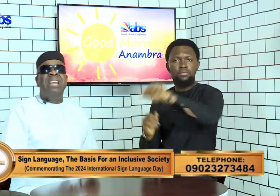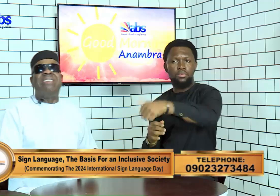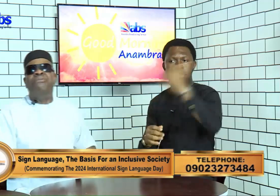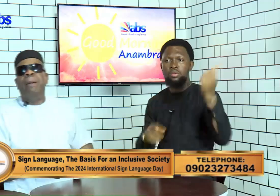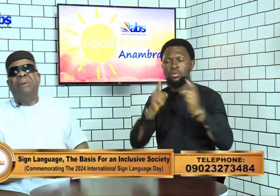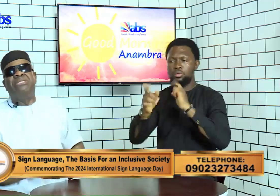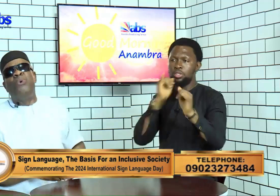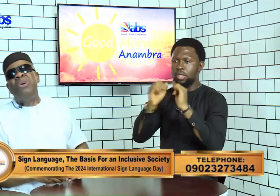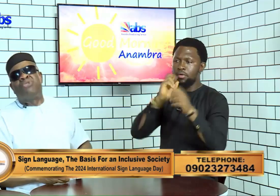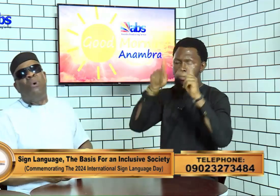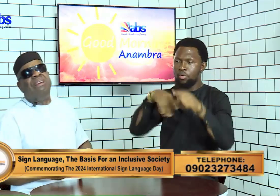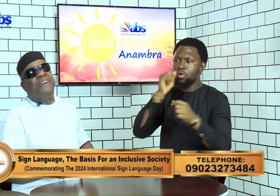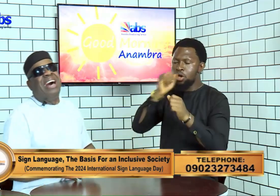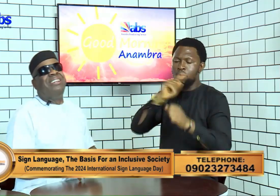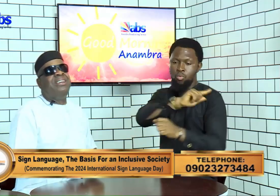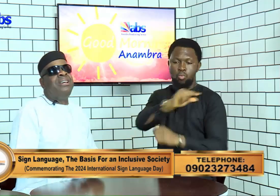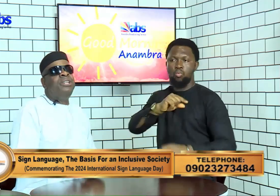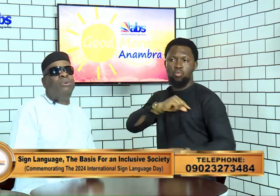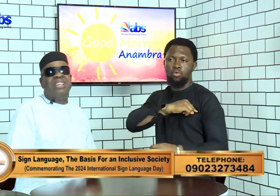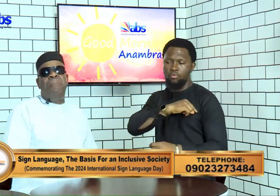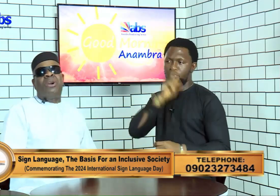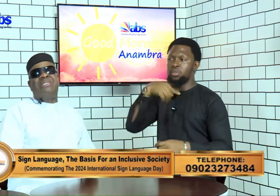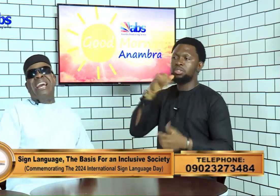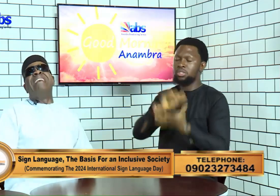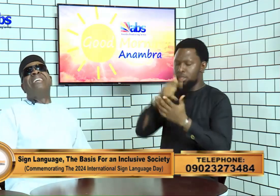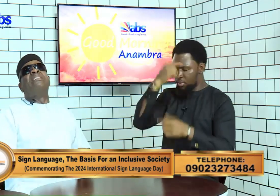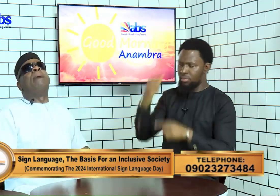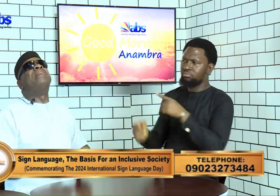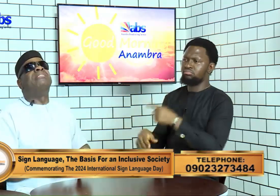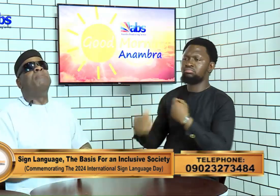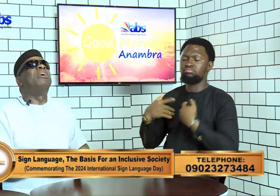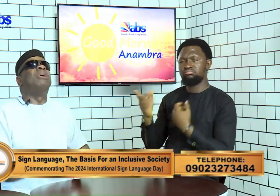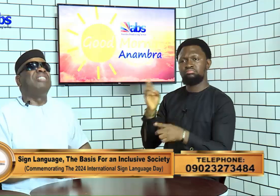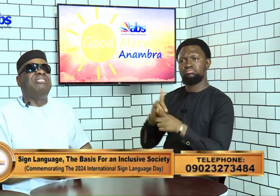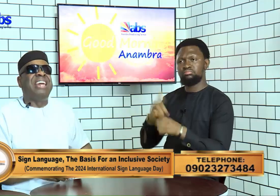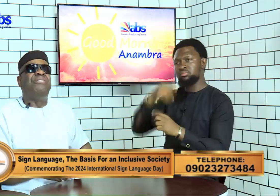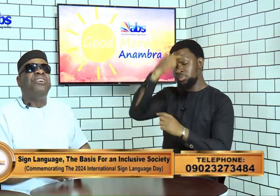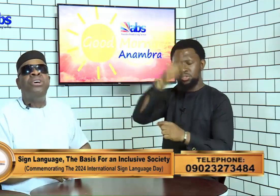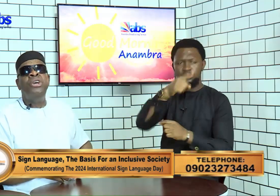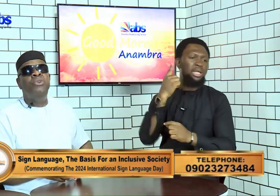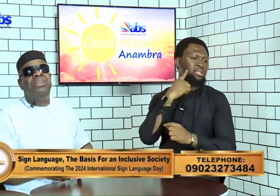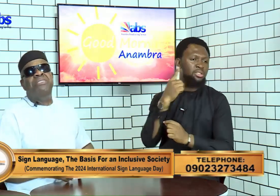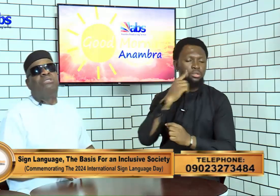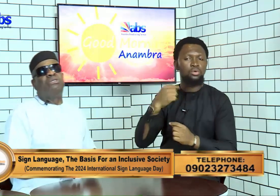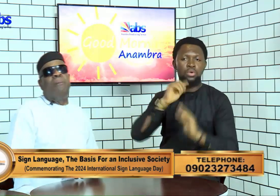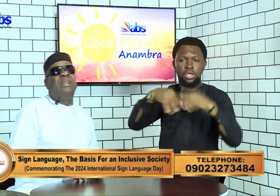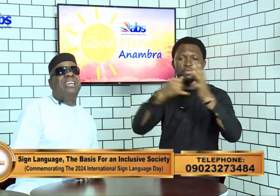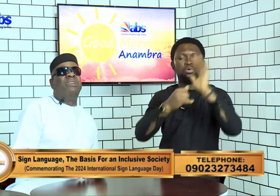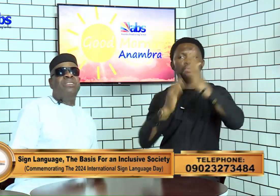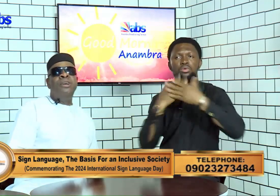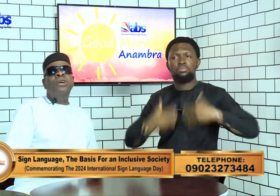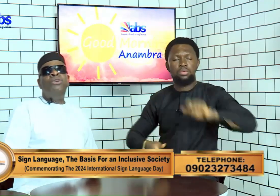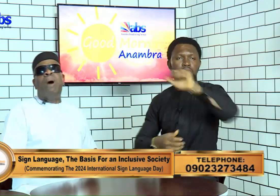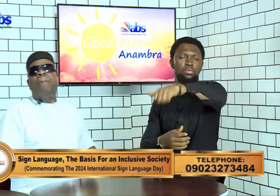You interview a person who is qualified. You say because he has a disability, because he's deaf, you give it to somebody